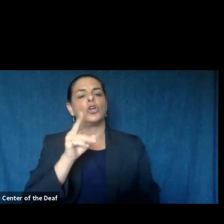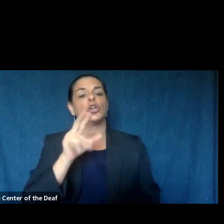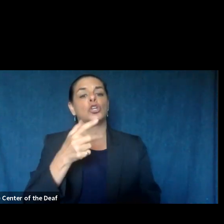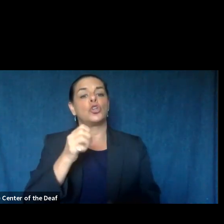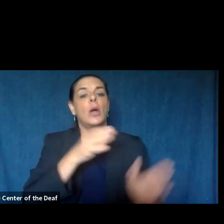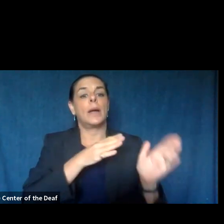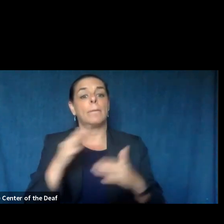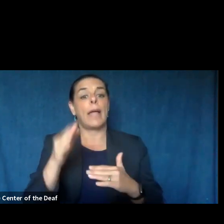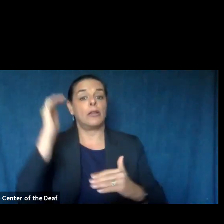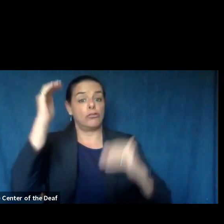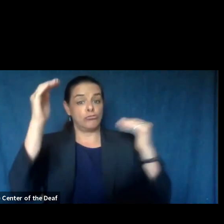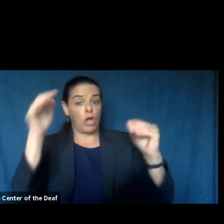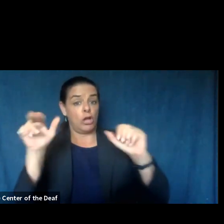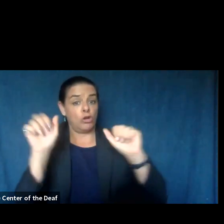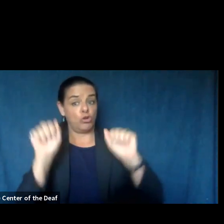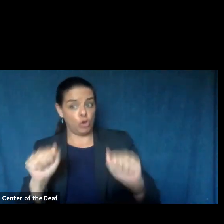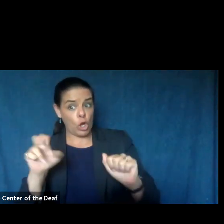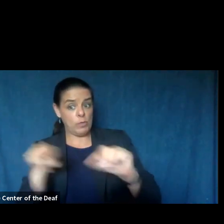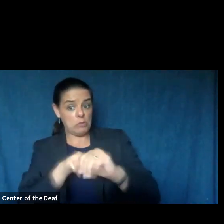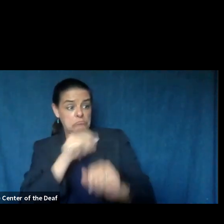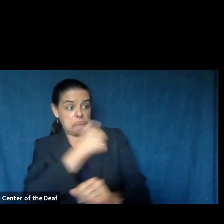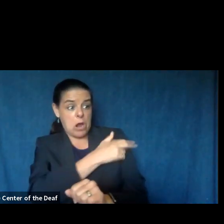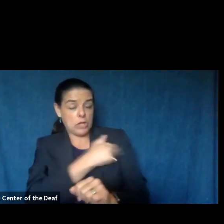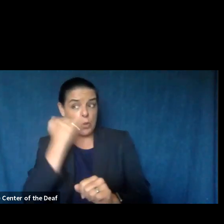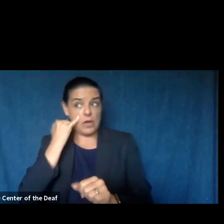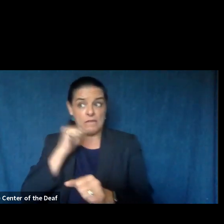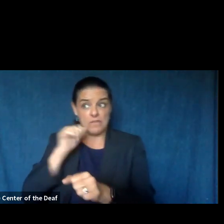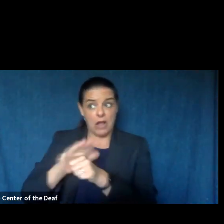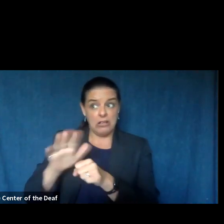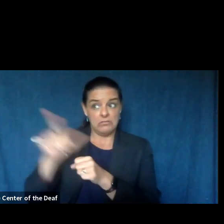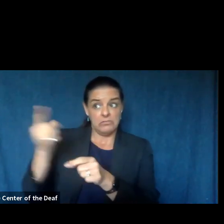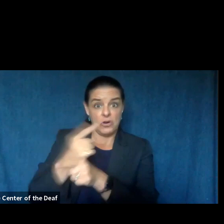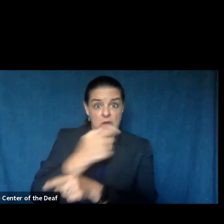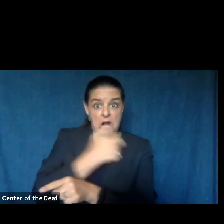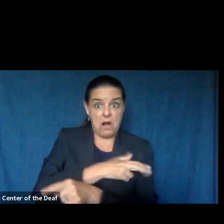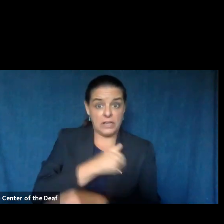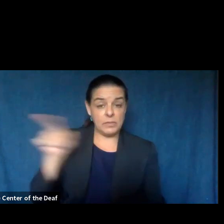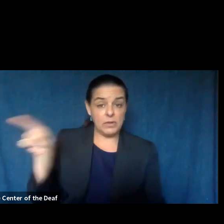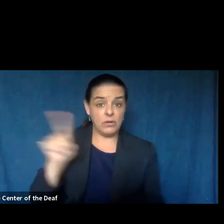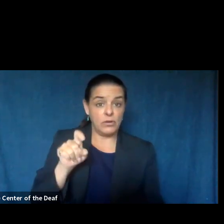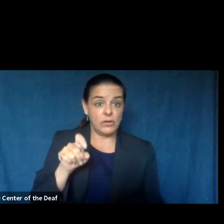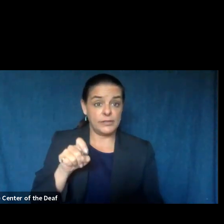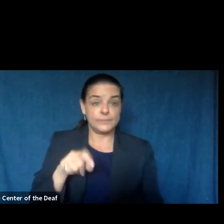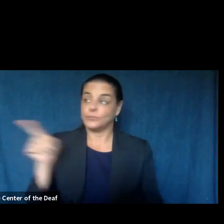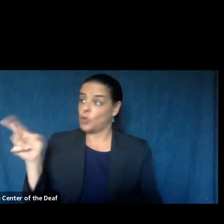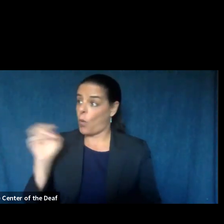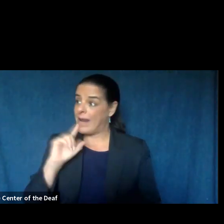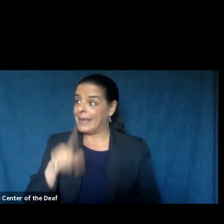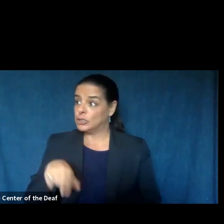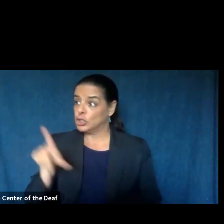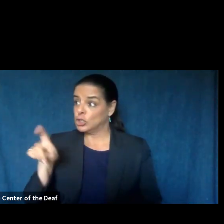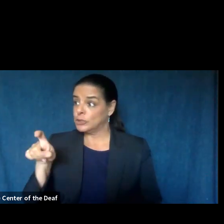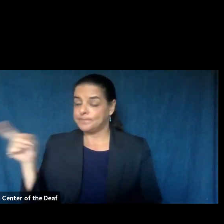could adults be hospitalized at Children's Hospital? Do you want to address that, or do you want me to talk about